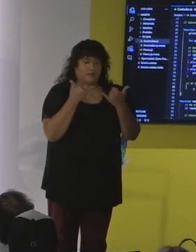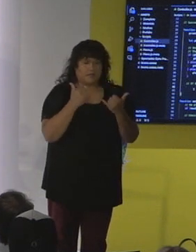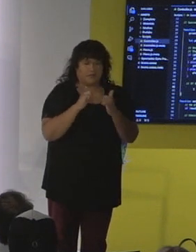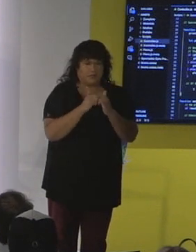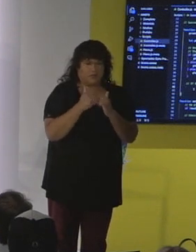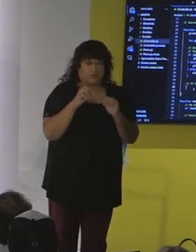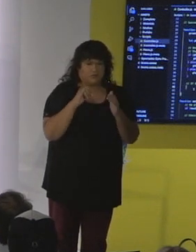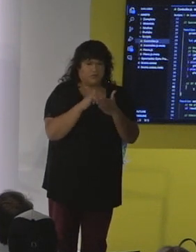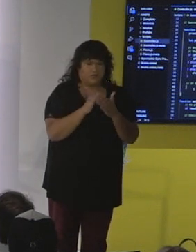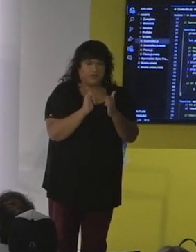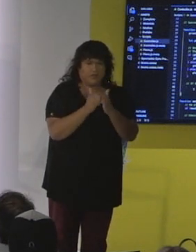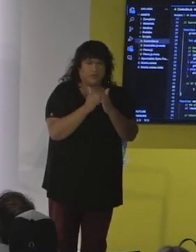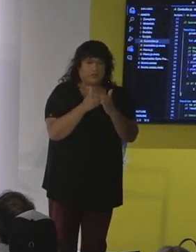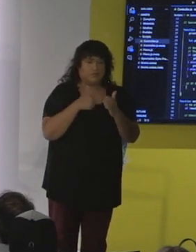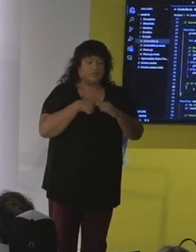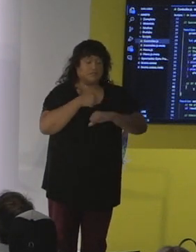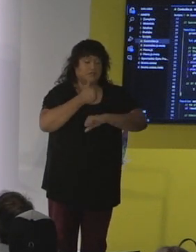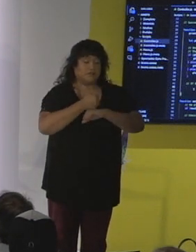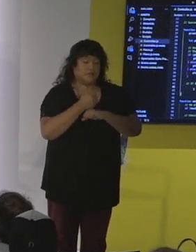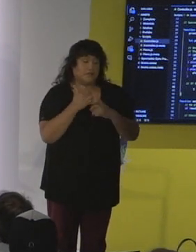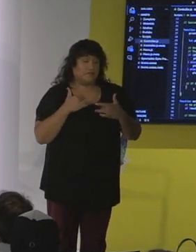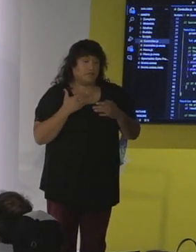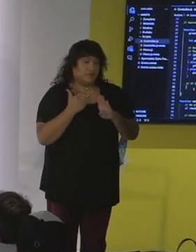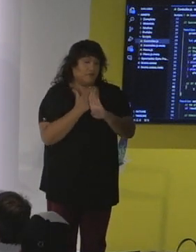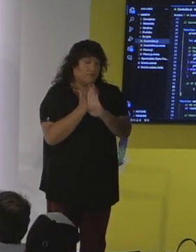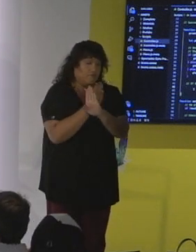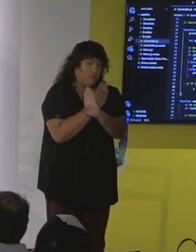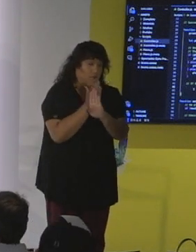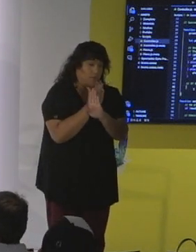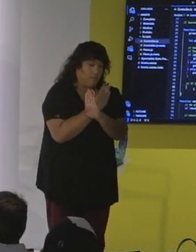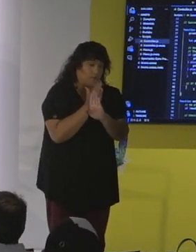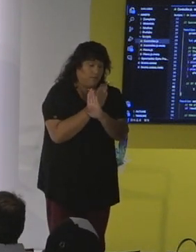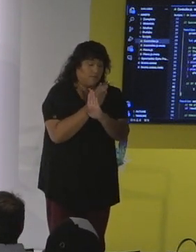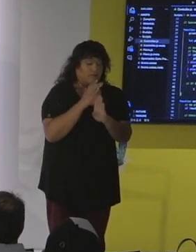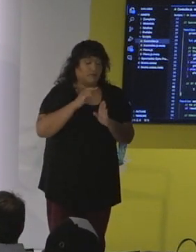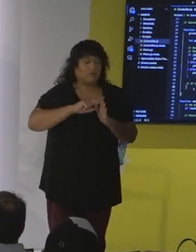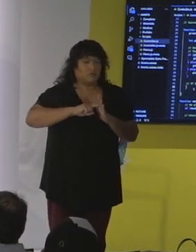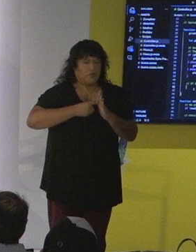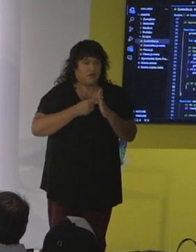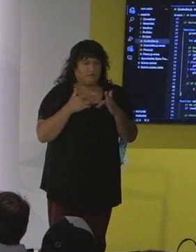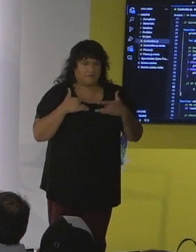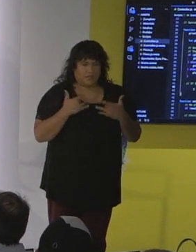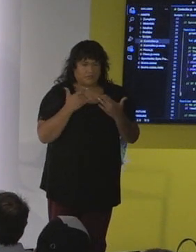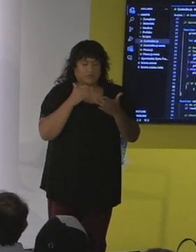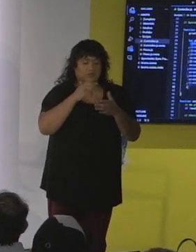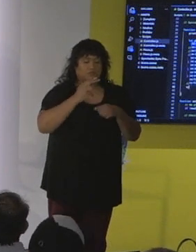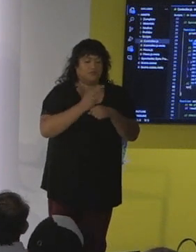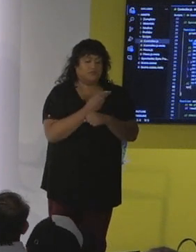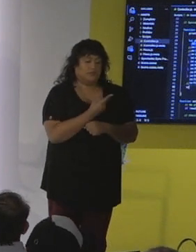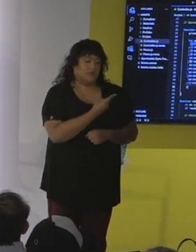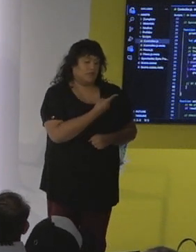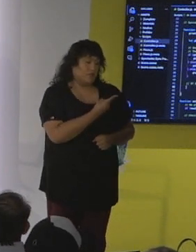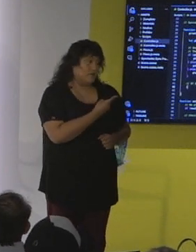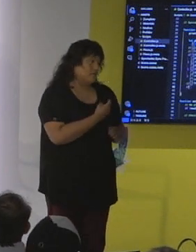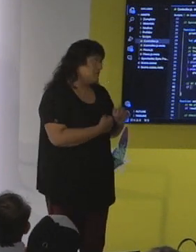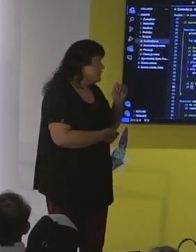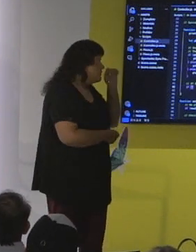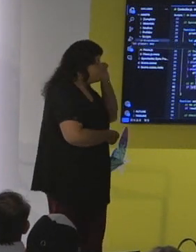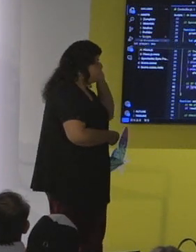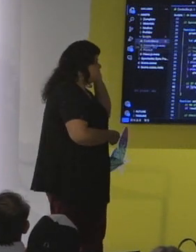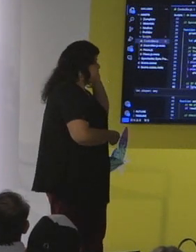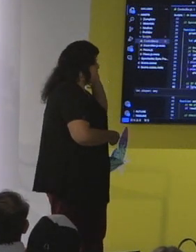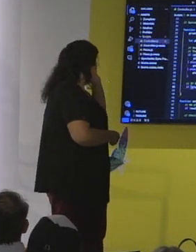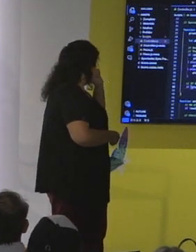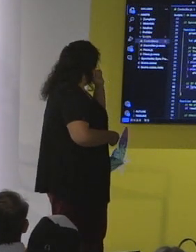do that? We set up an event before, a start event. So we can use that here. We can say, if